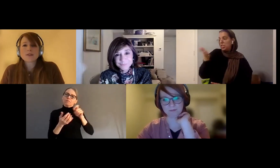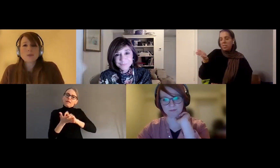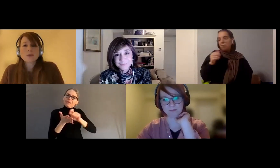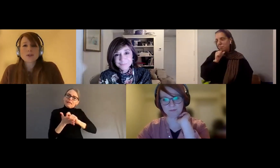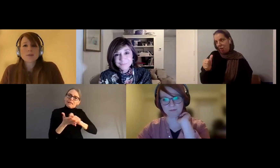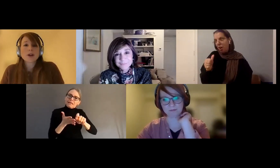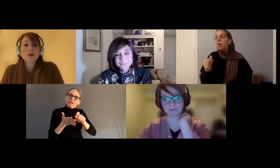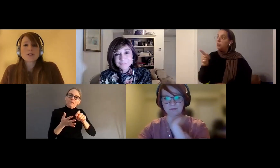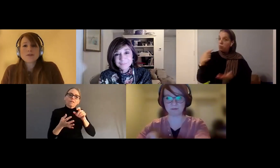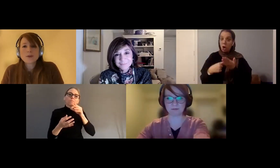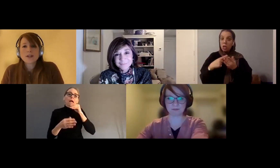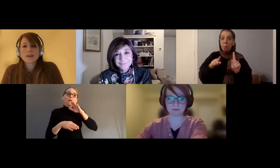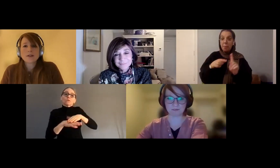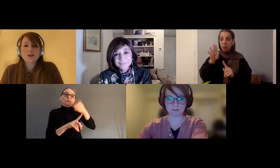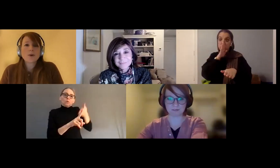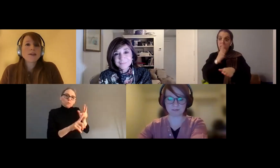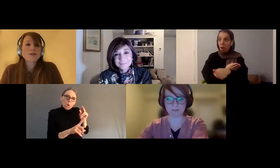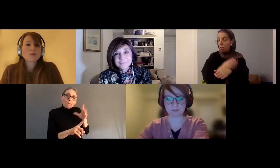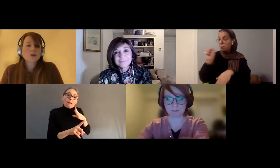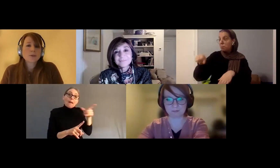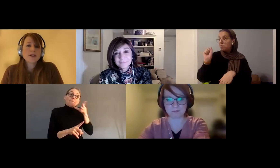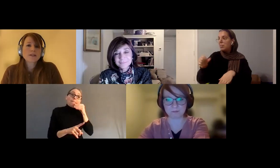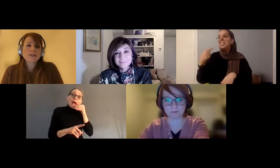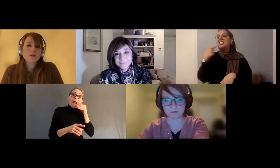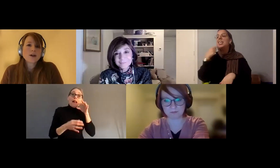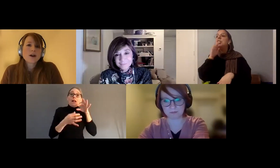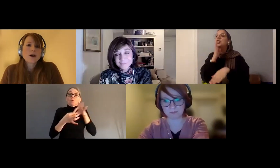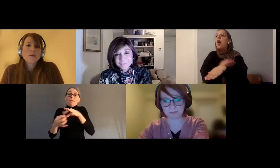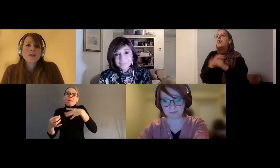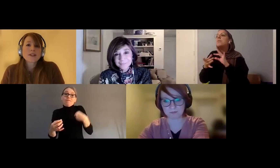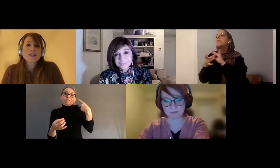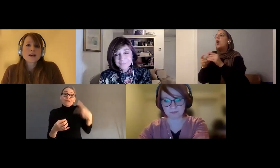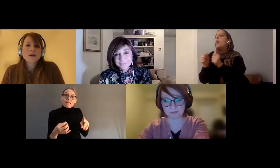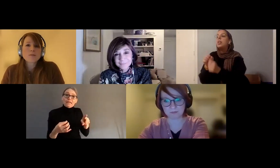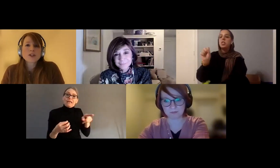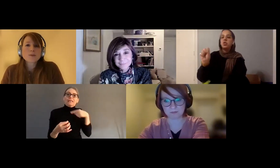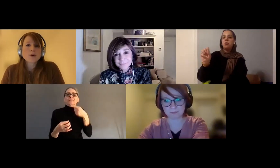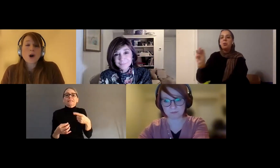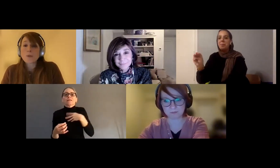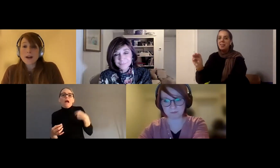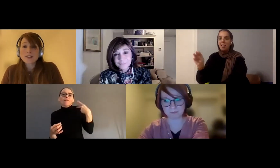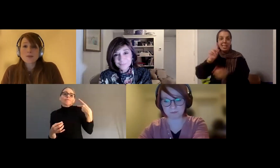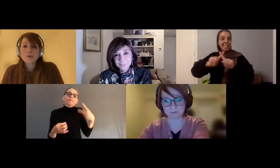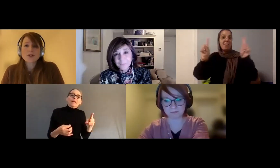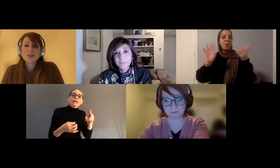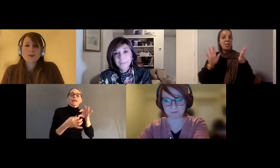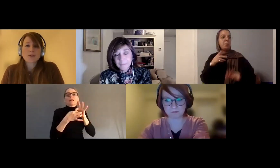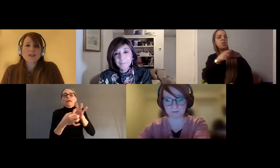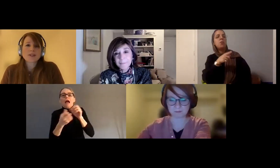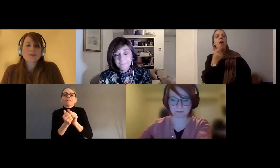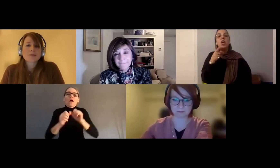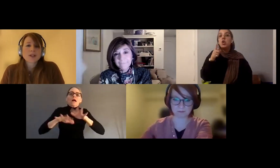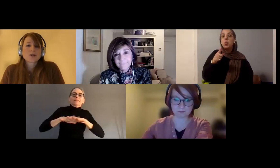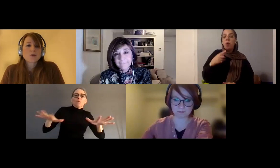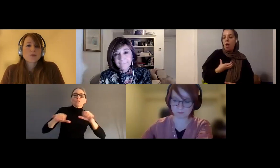some descriptions about how differently she related to social media, etc. But there's nothing much about your own past and personal